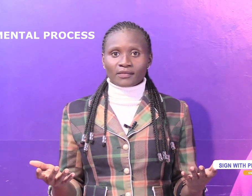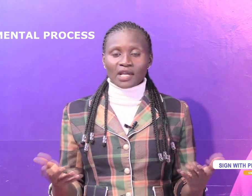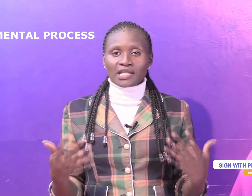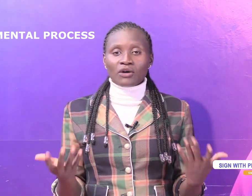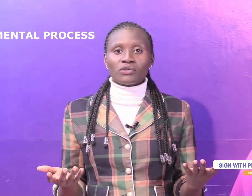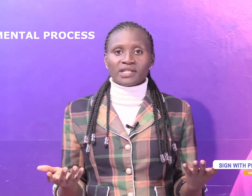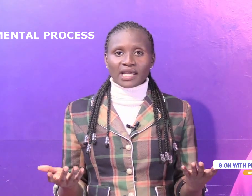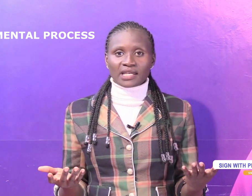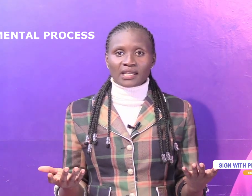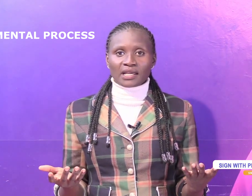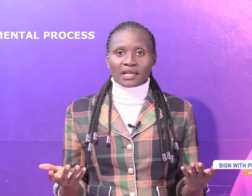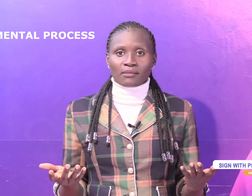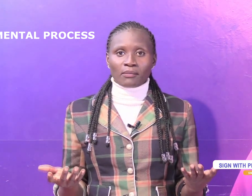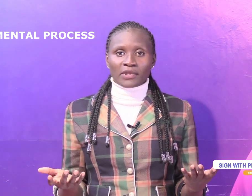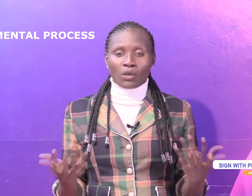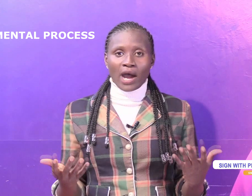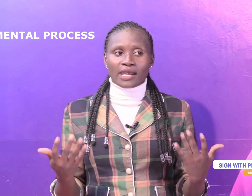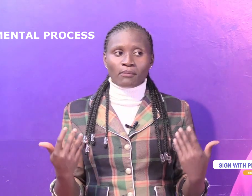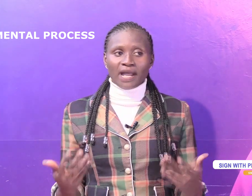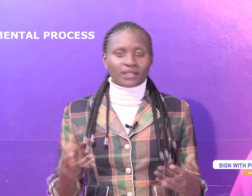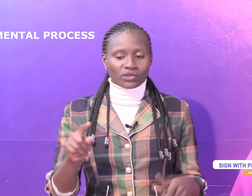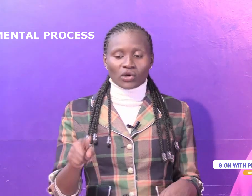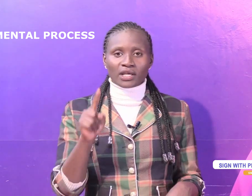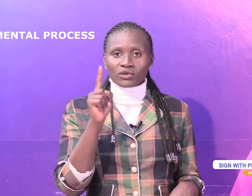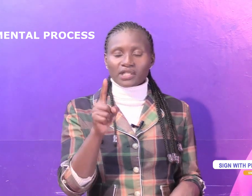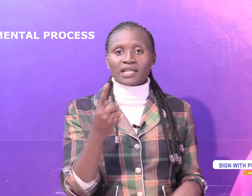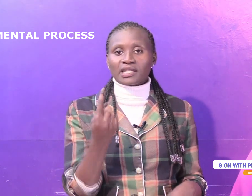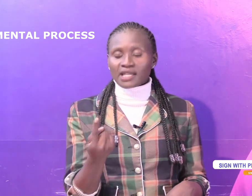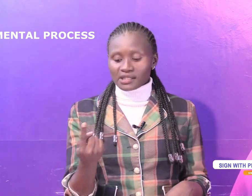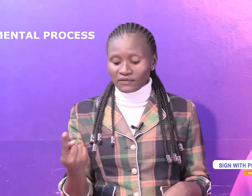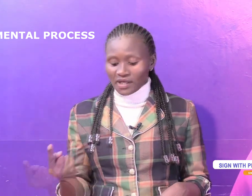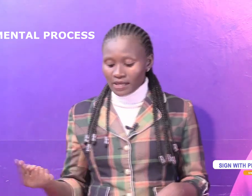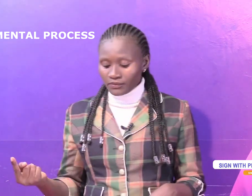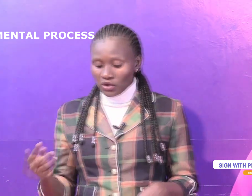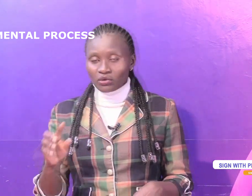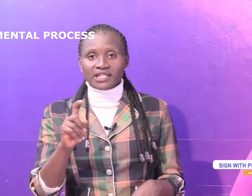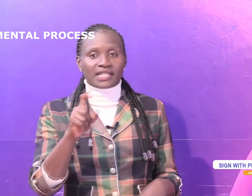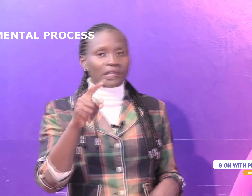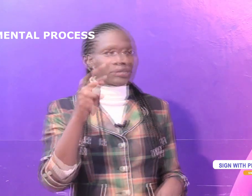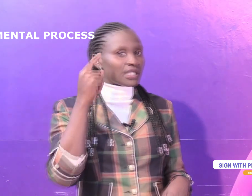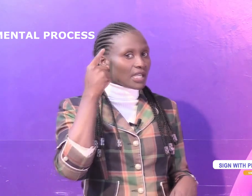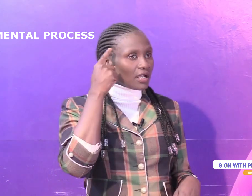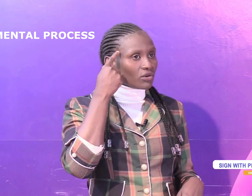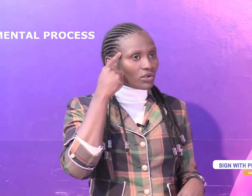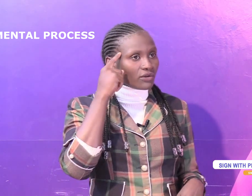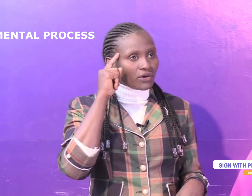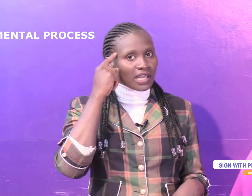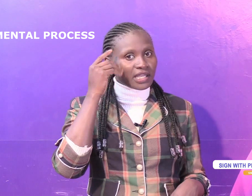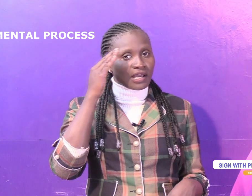do we sign the word mind? So using an index finger, you will just tap it here on your forehead, aside from